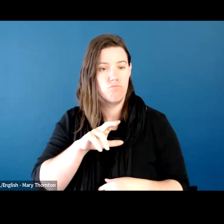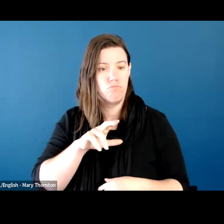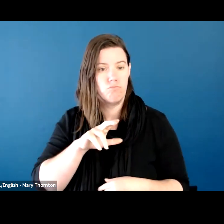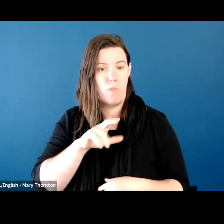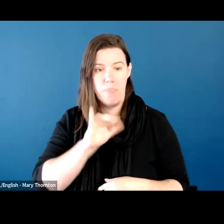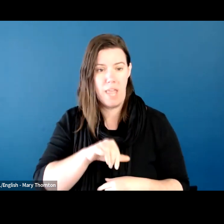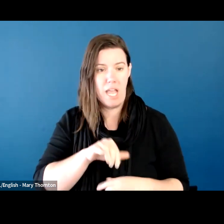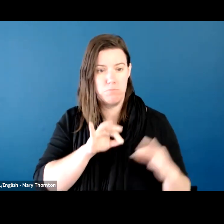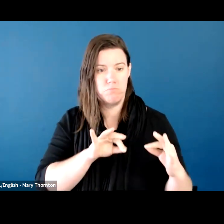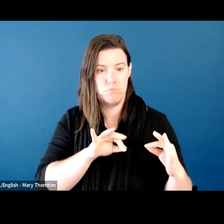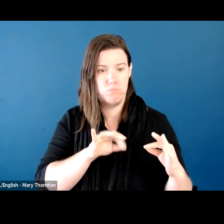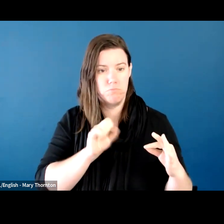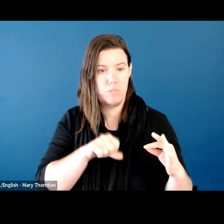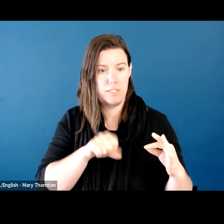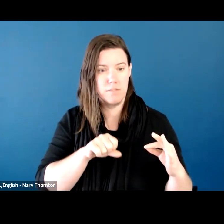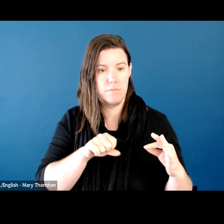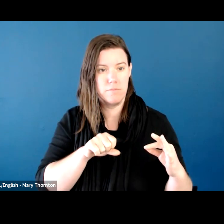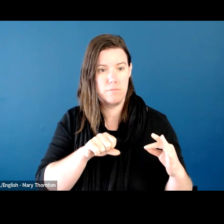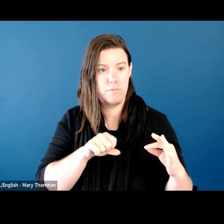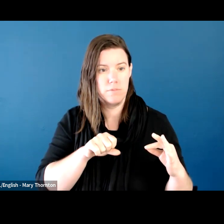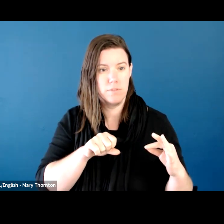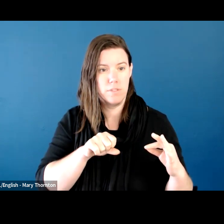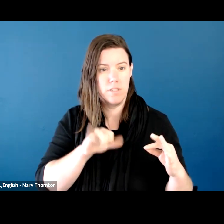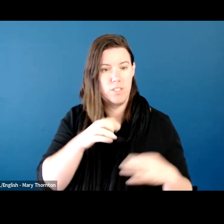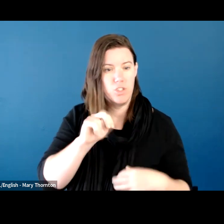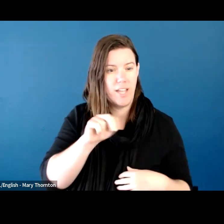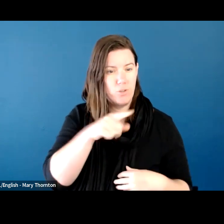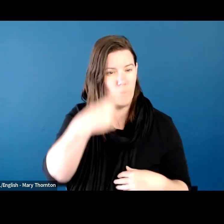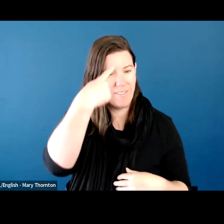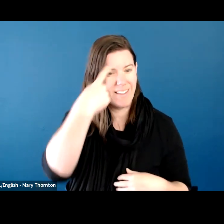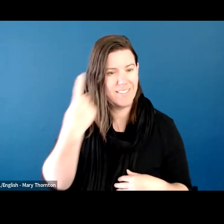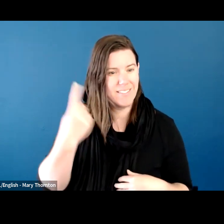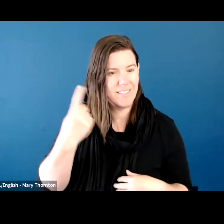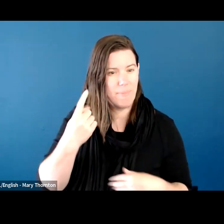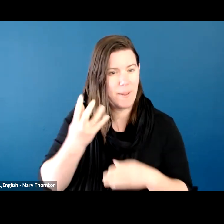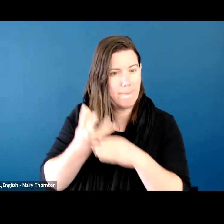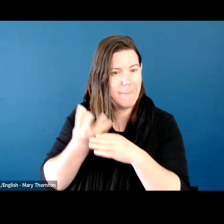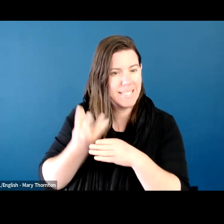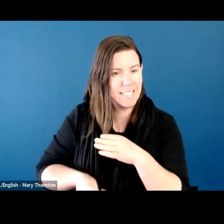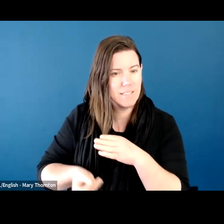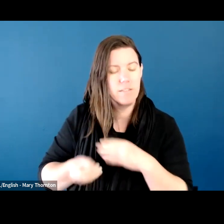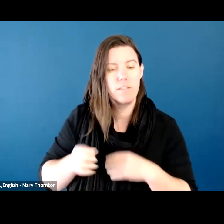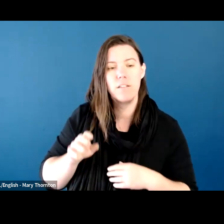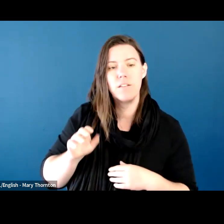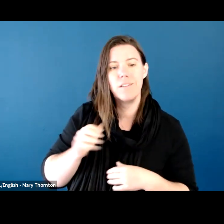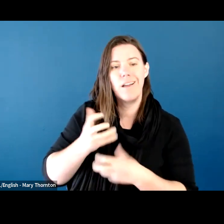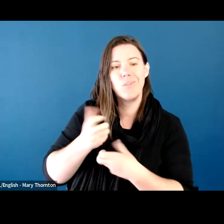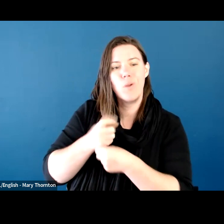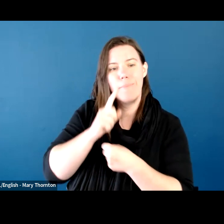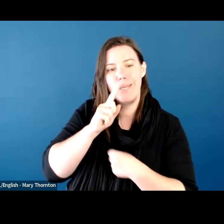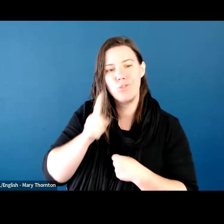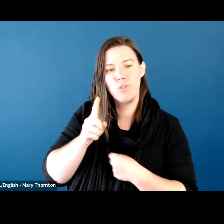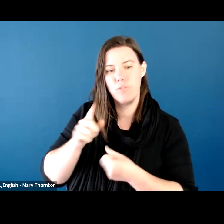Okay. that. Yeah. Jen, what do you think? Is there something missing for you there? Well, I just want to make sure like the potential